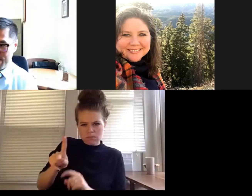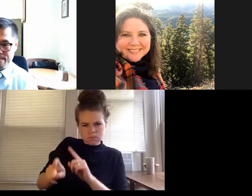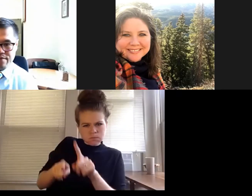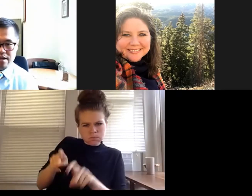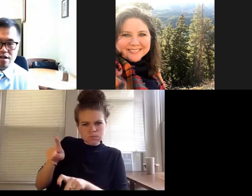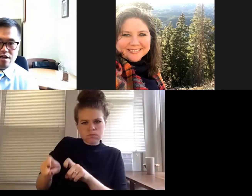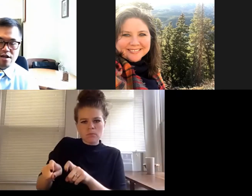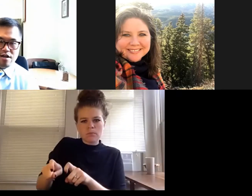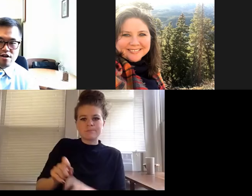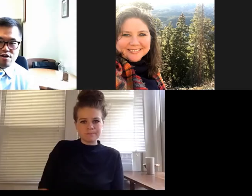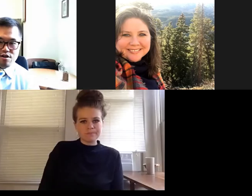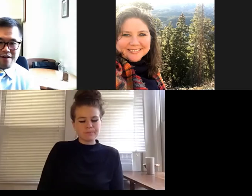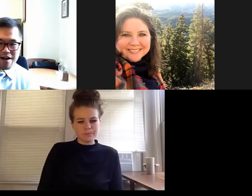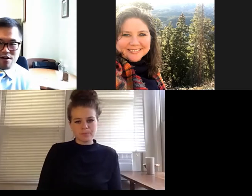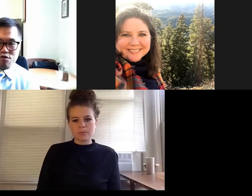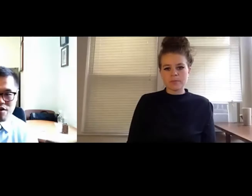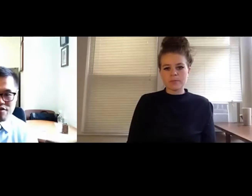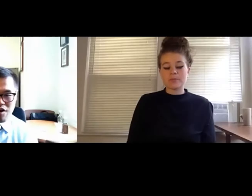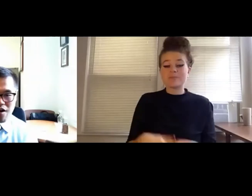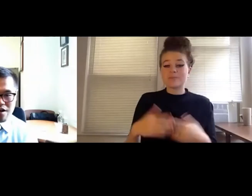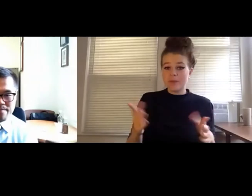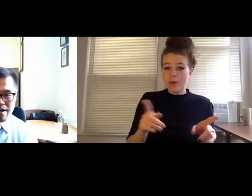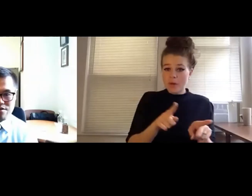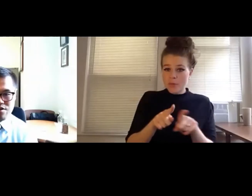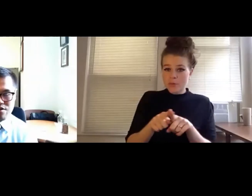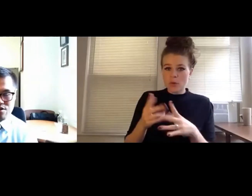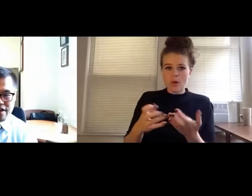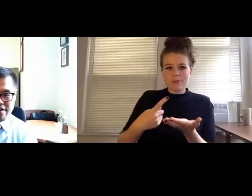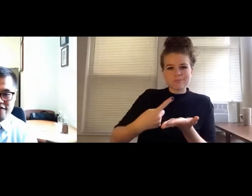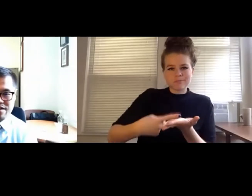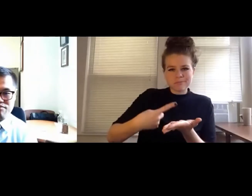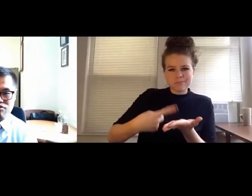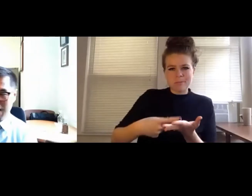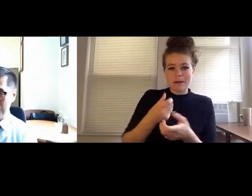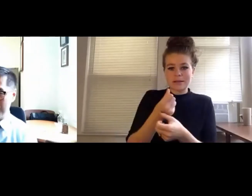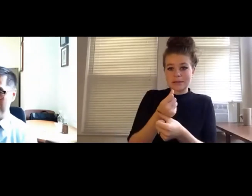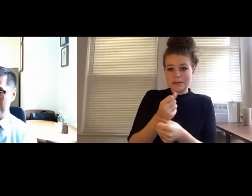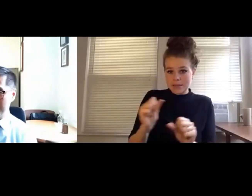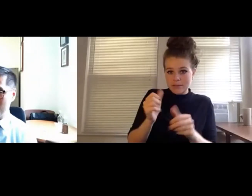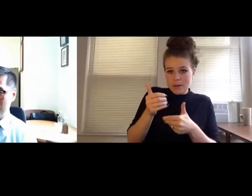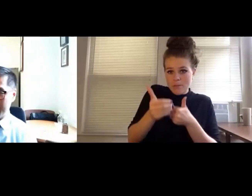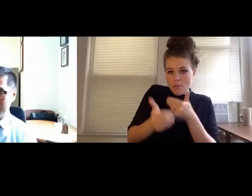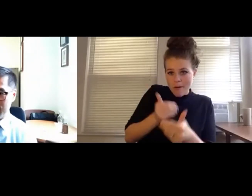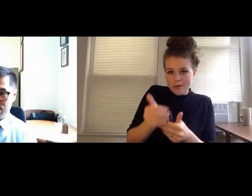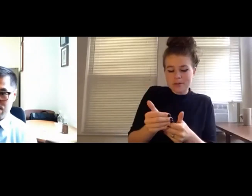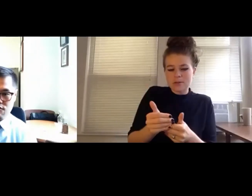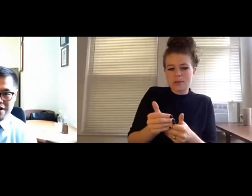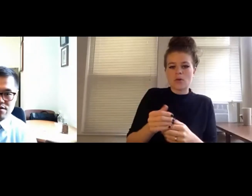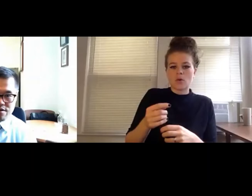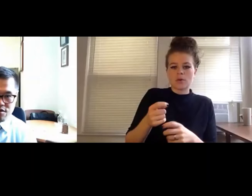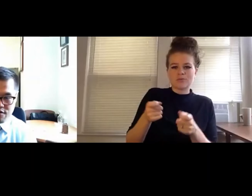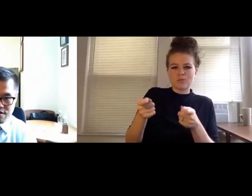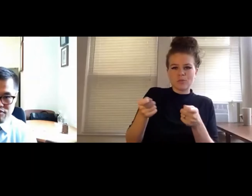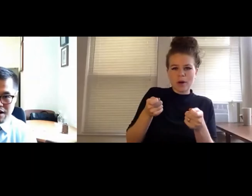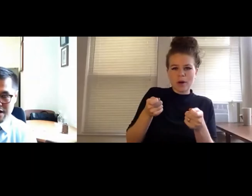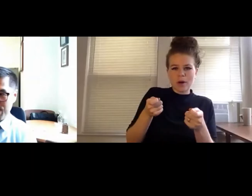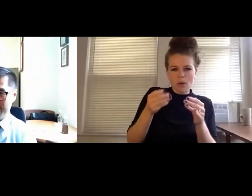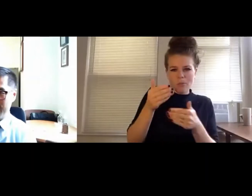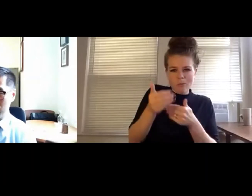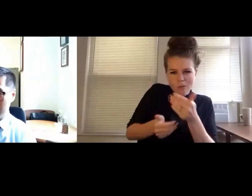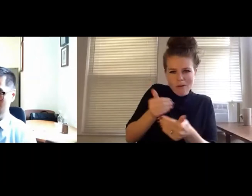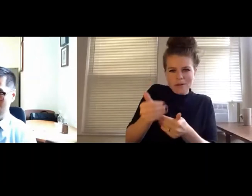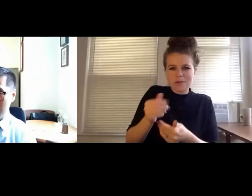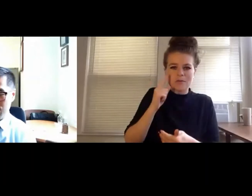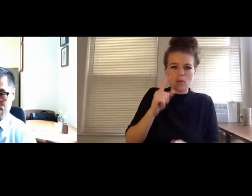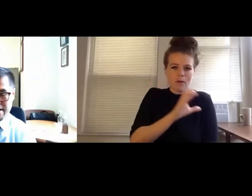trial. So I also want to talk about the safety process and the regulatory process